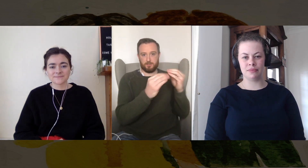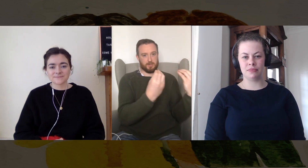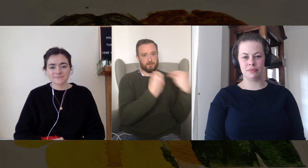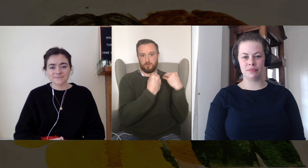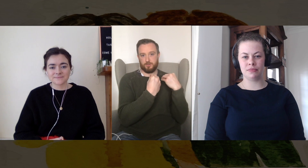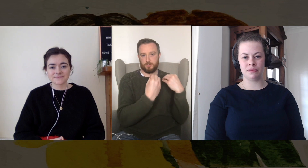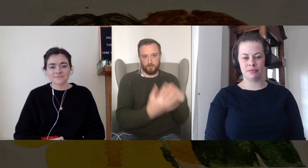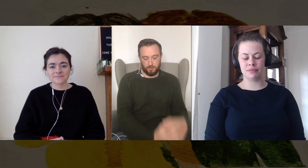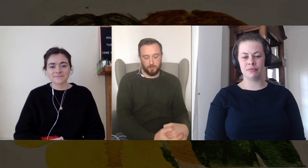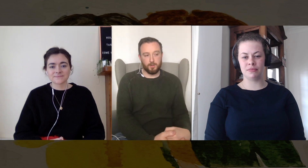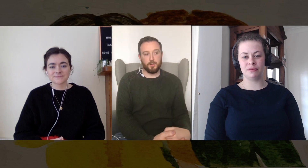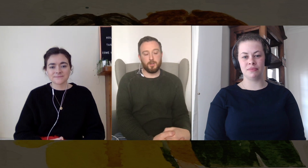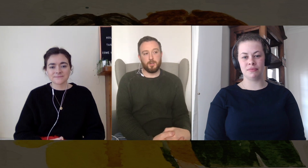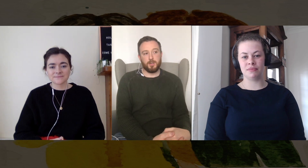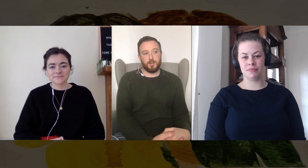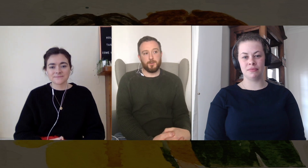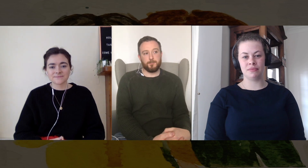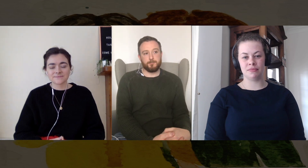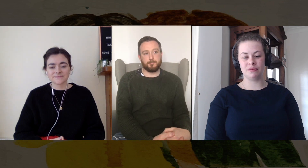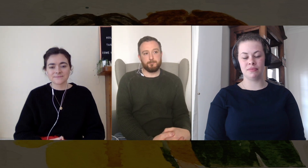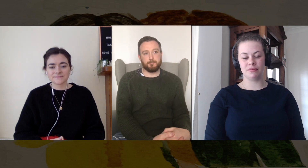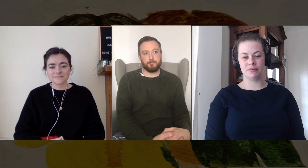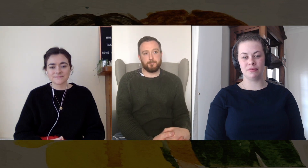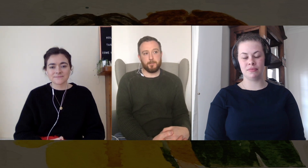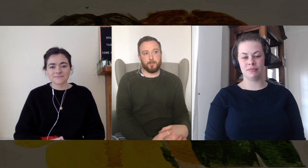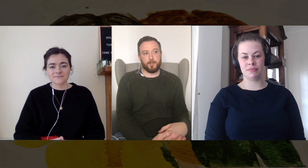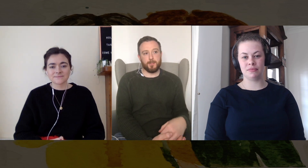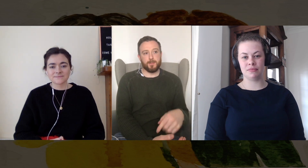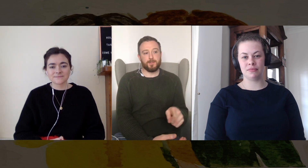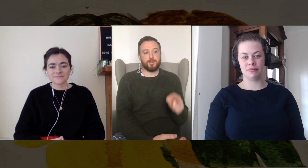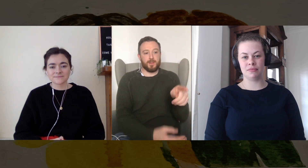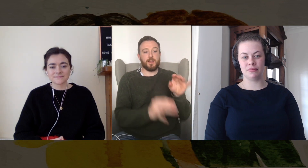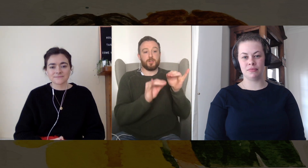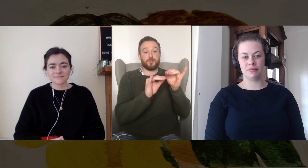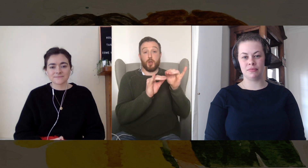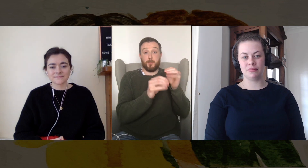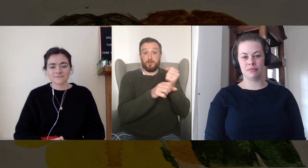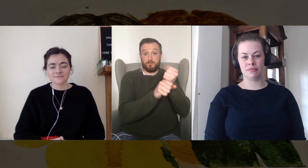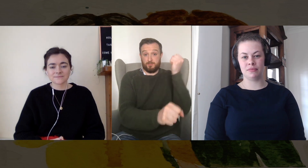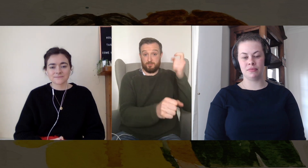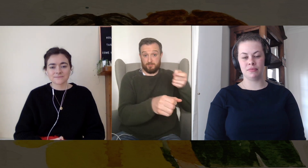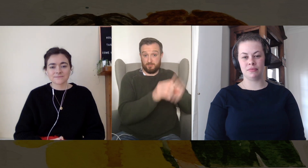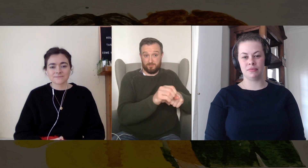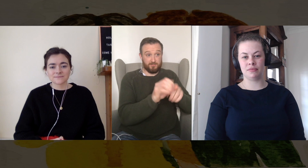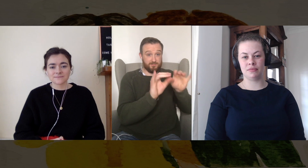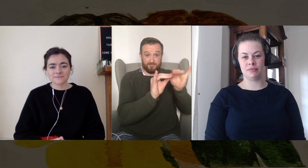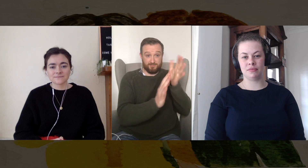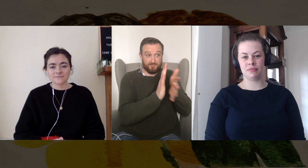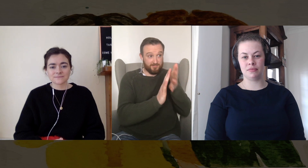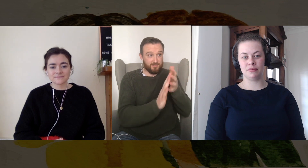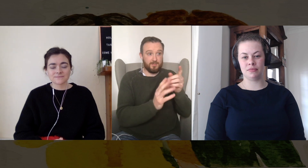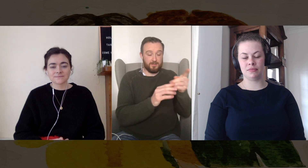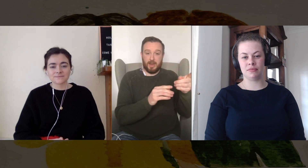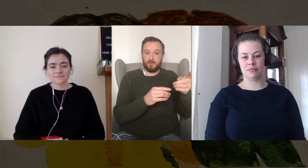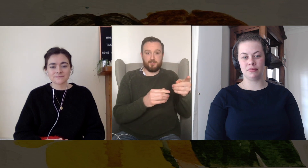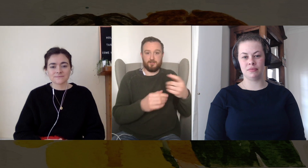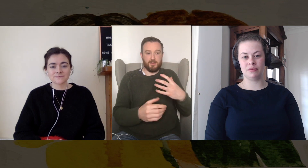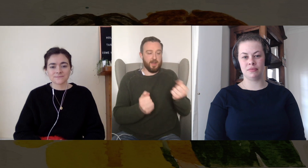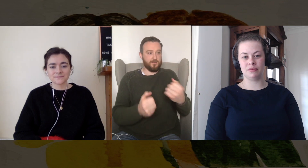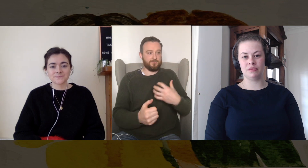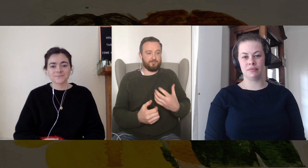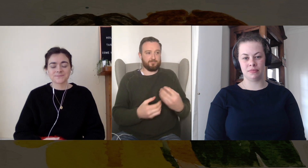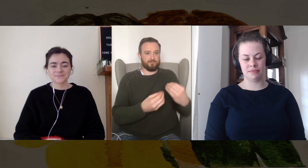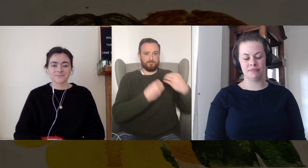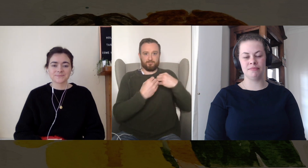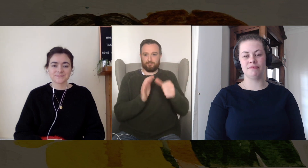yourself. It's one of the reasons I value my interpreting degree so much. It was the best education I've ever